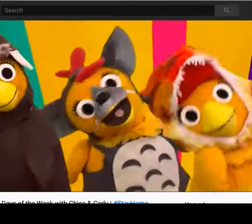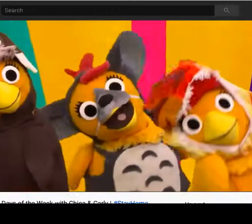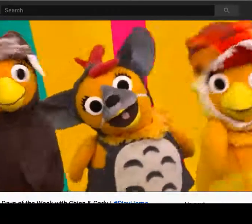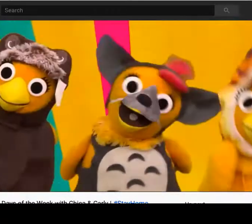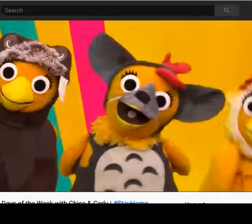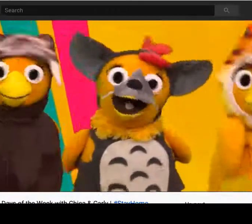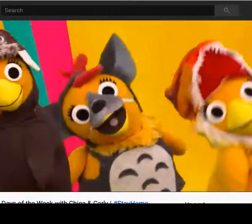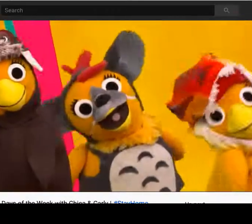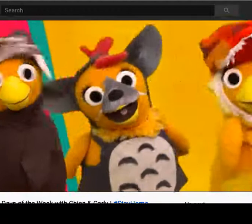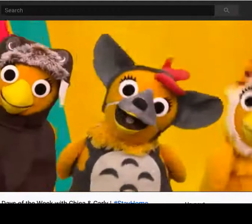Days of the week.